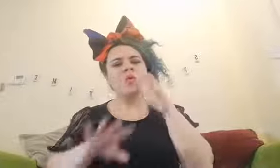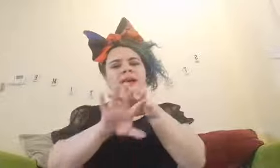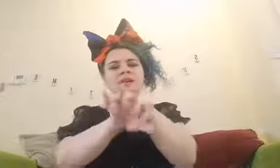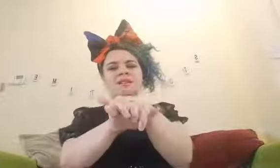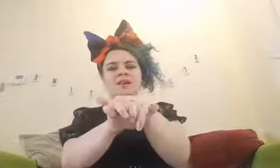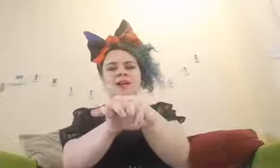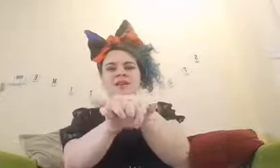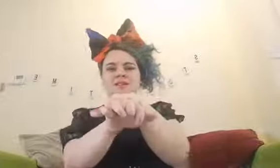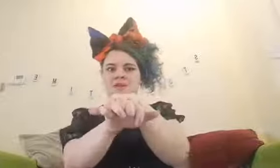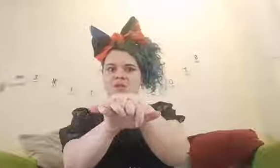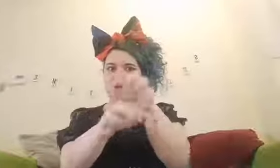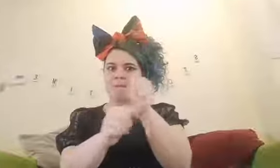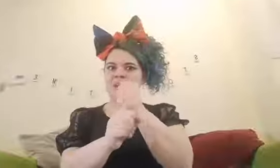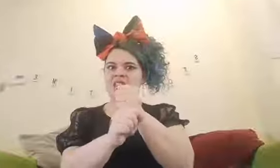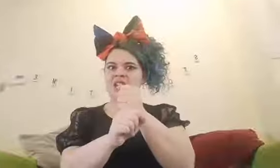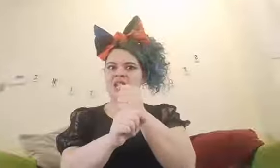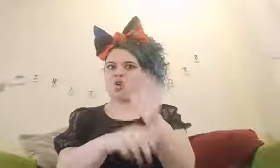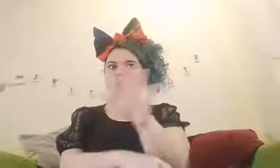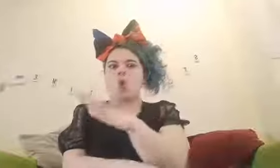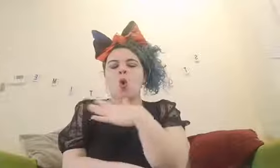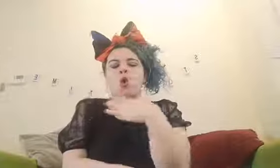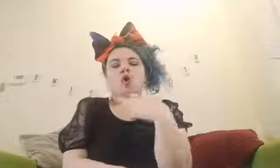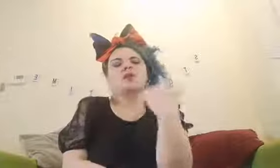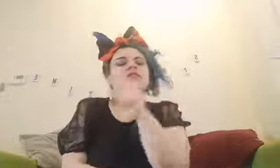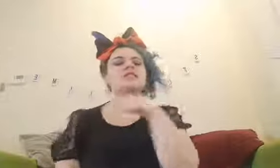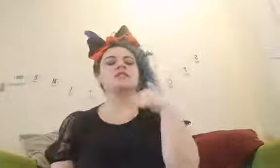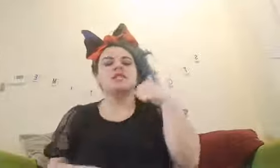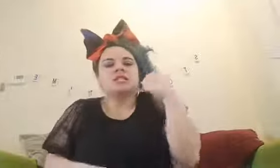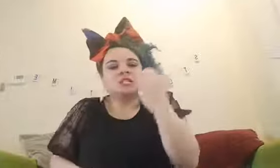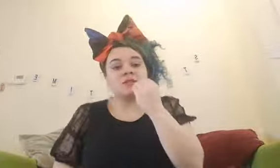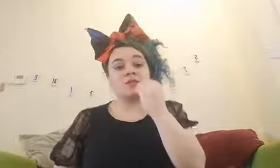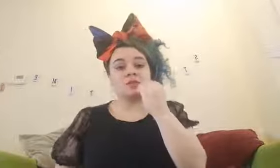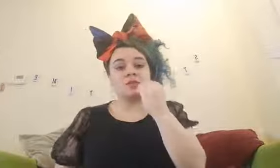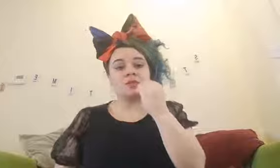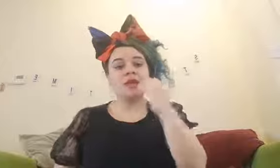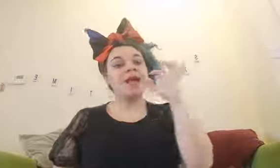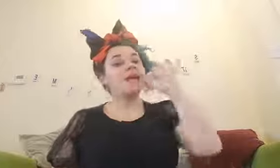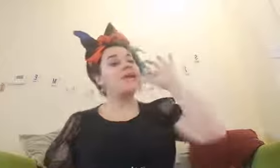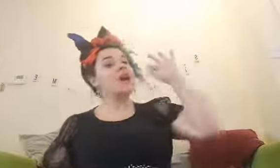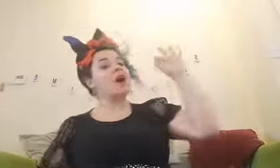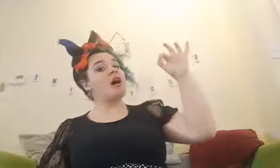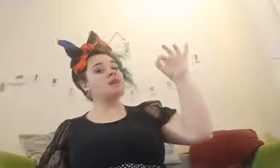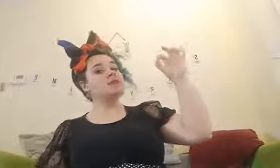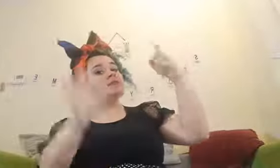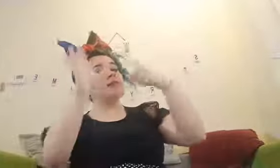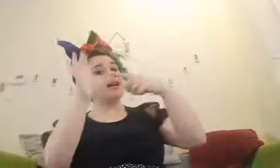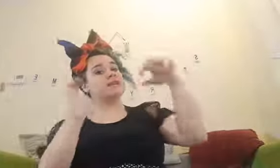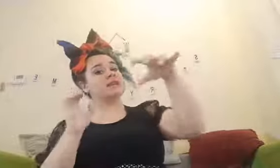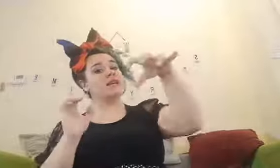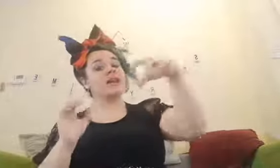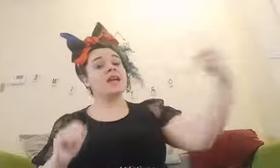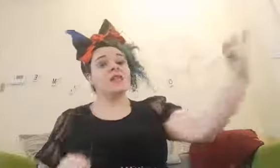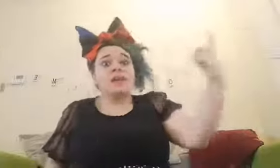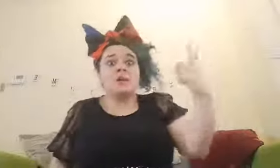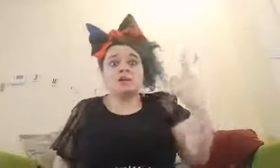when Turtle made all of this delicious food, he asked Anansi if he would